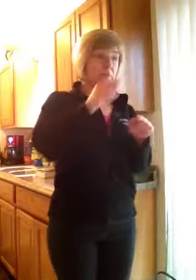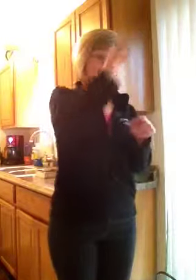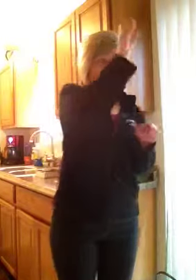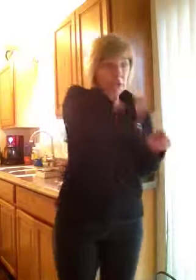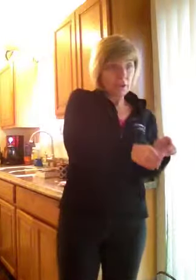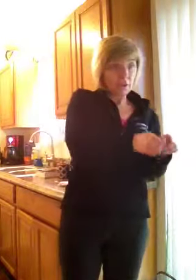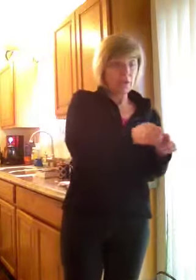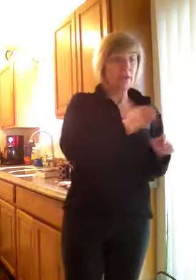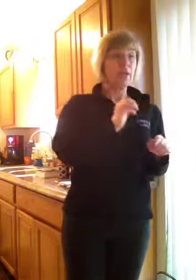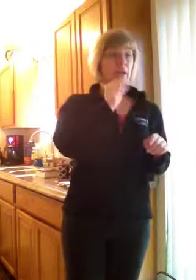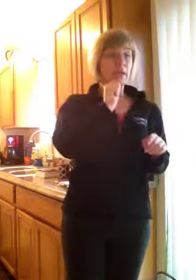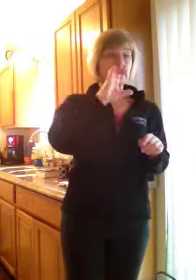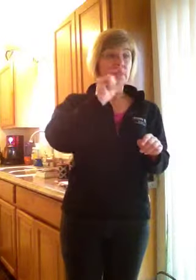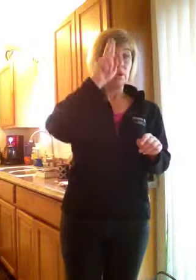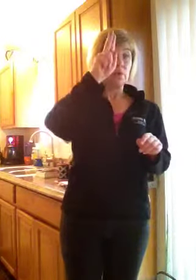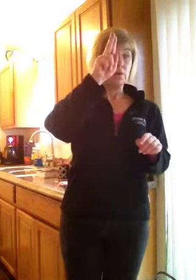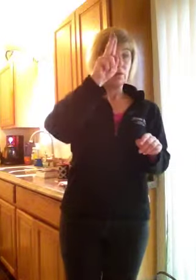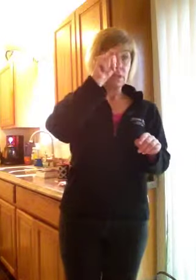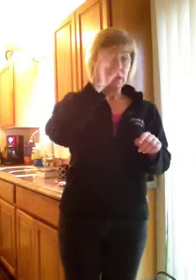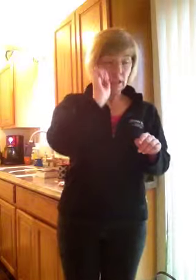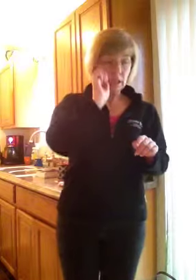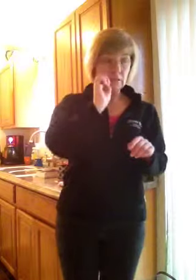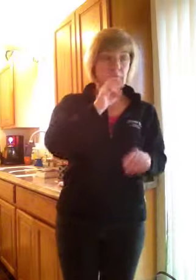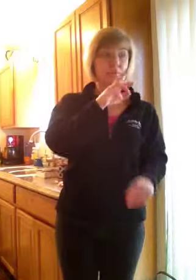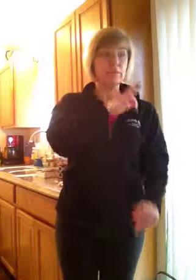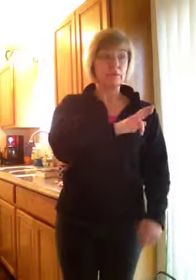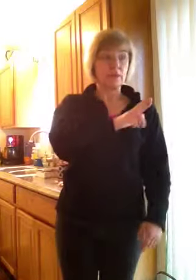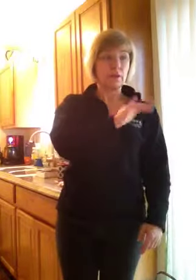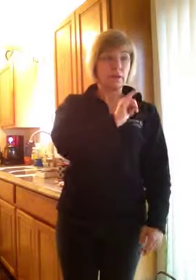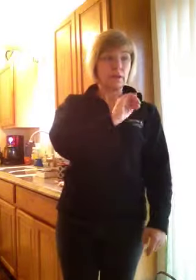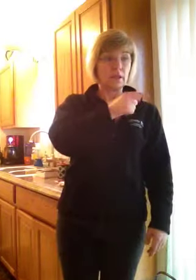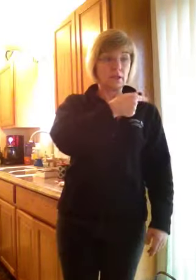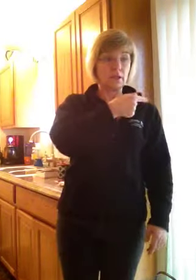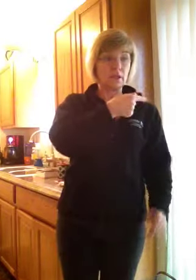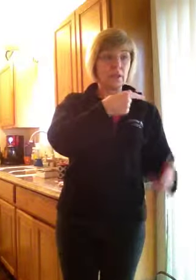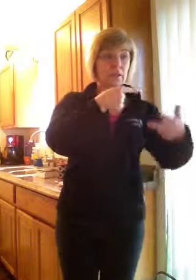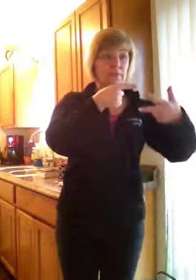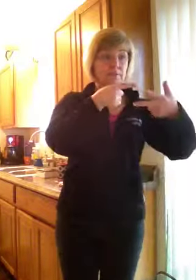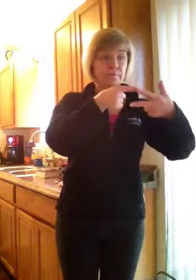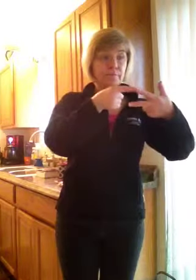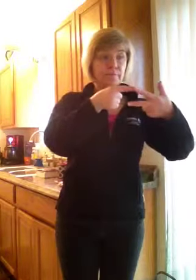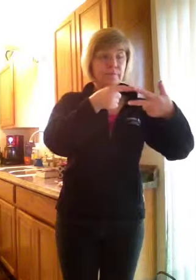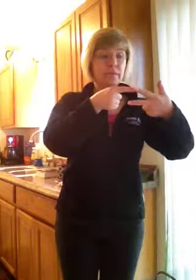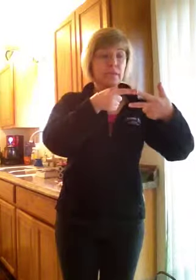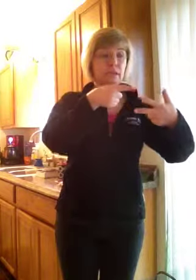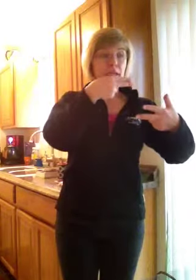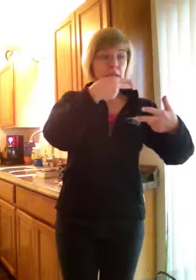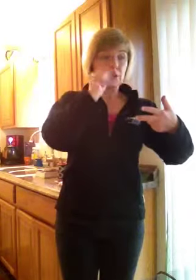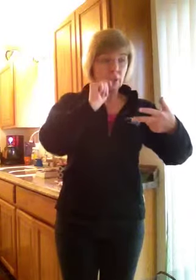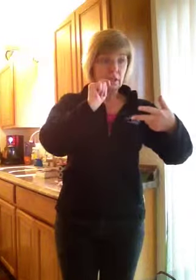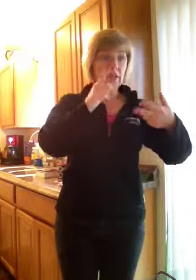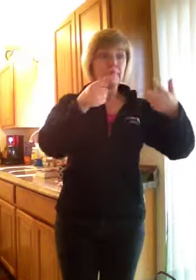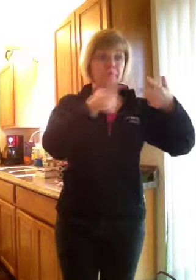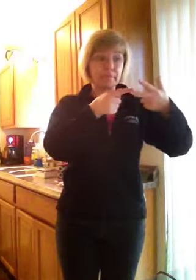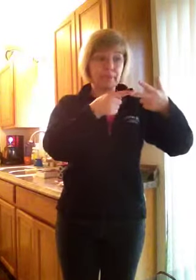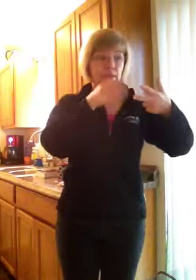be either an obtuse or an acute triangle. In the same way, an isosceles triangle can also be acute,